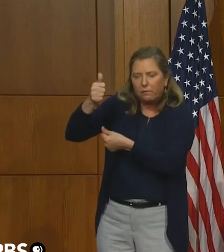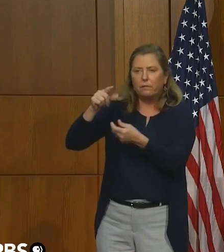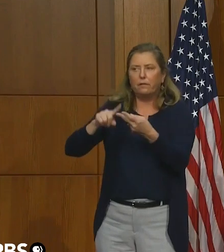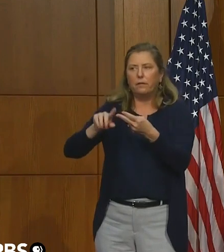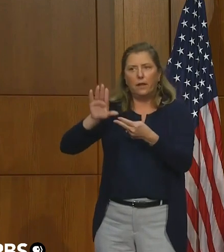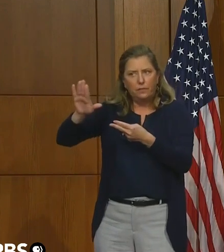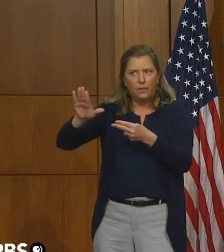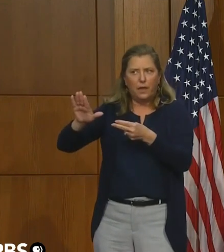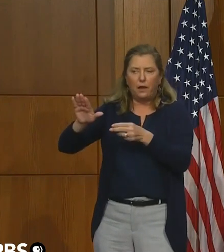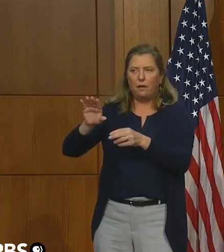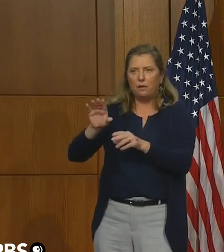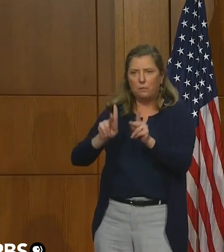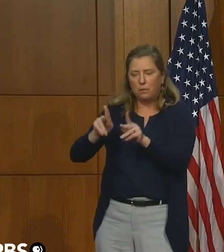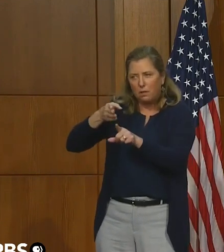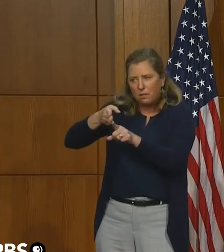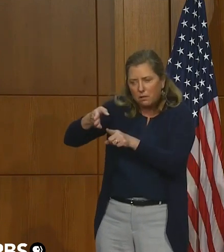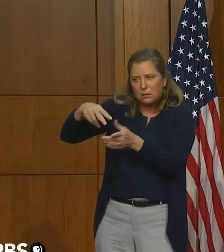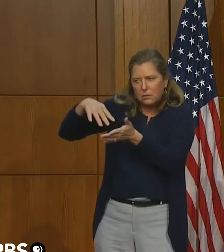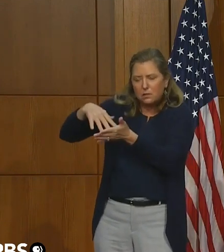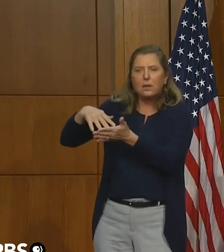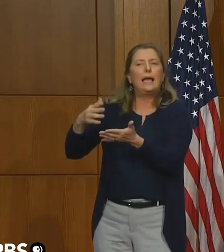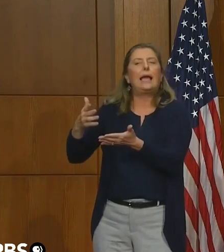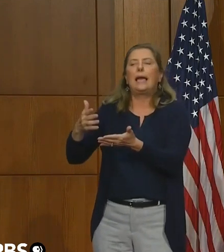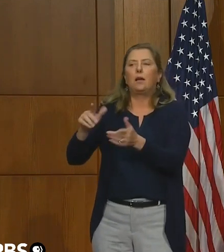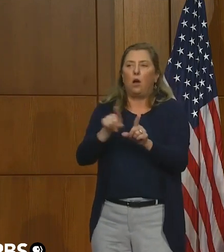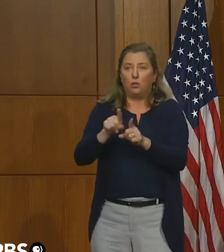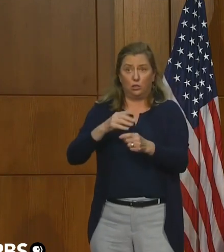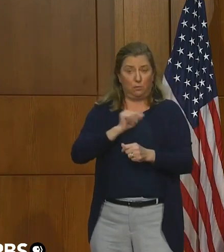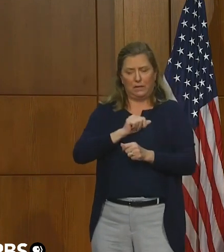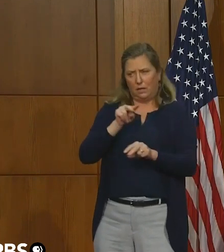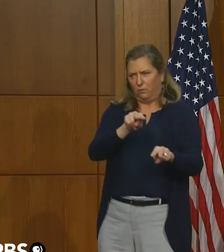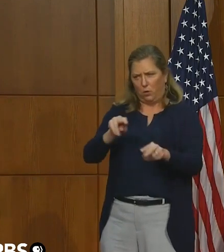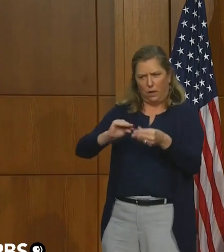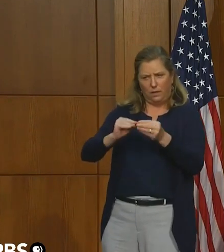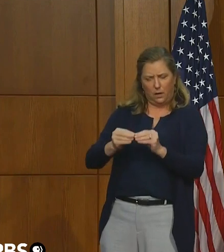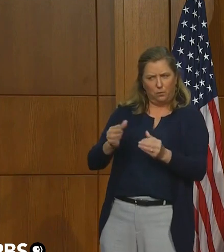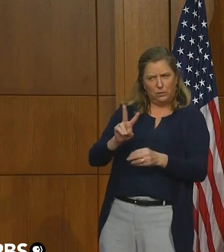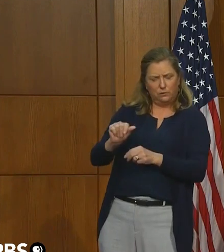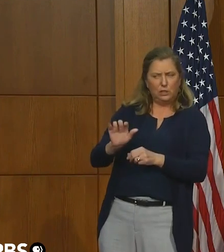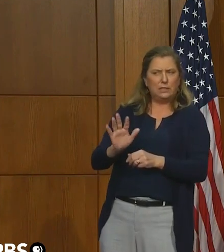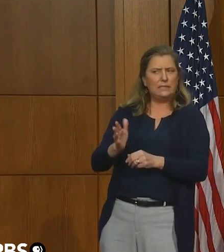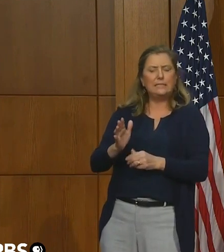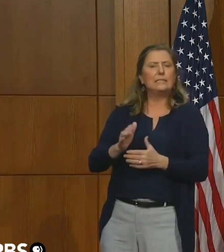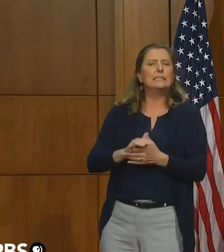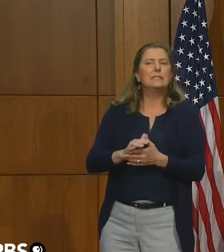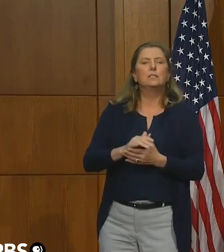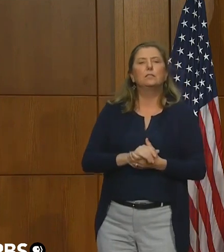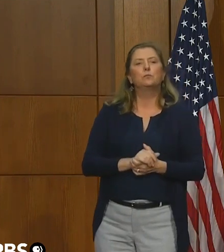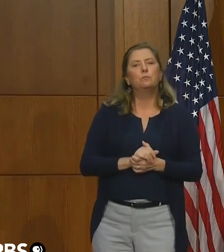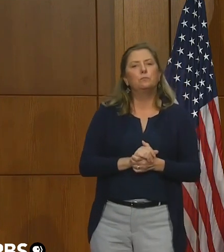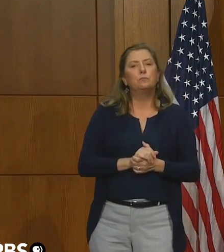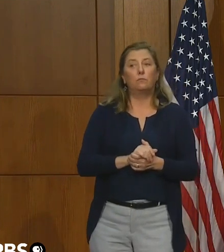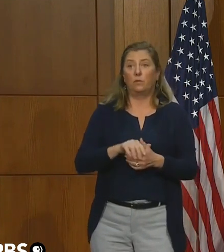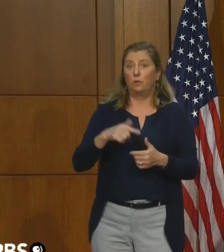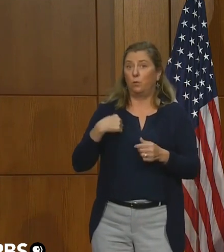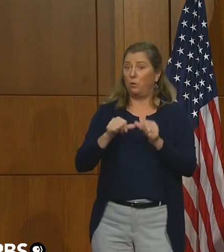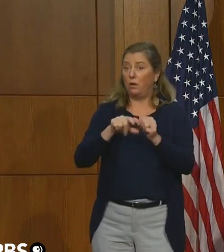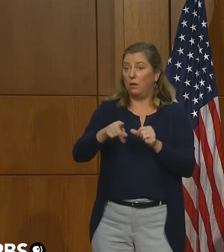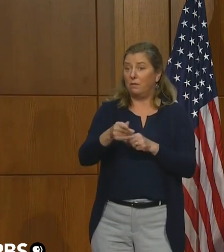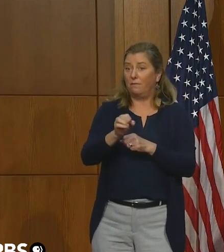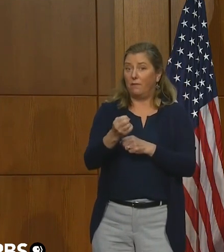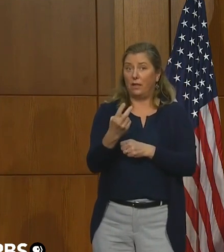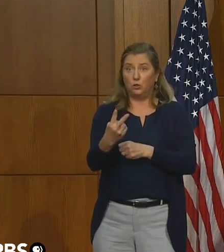their epidemiologists, as well as just my watching the numbers in Virginia. So we will be in phase two